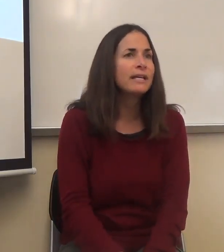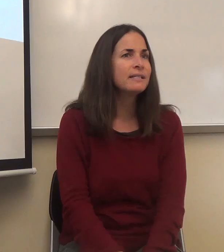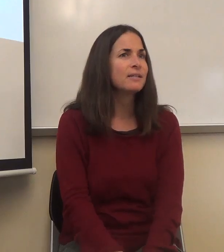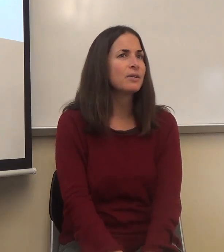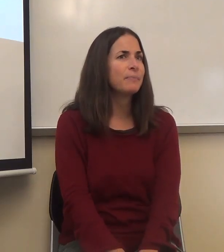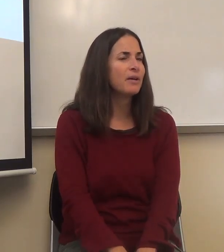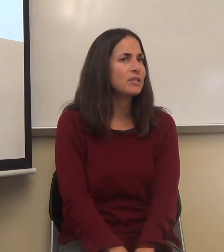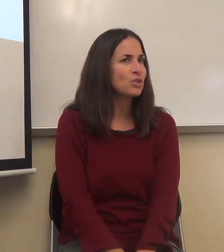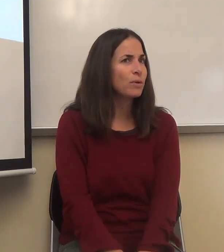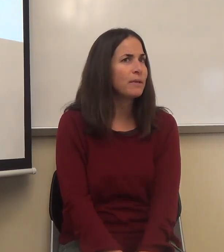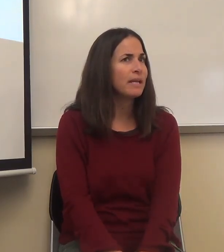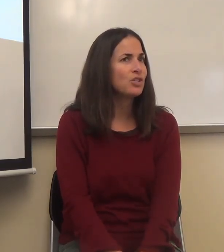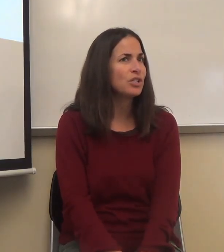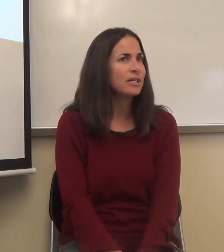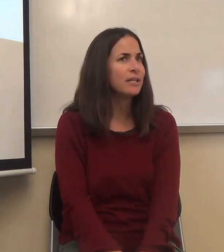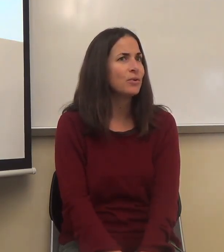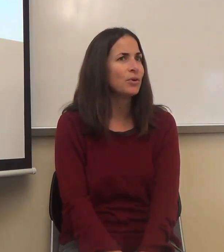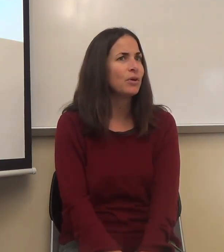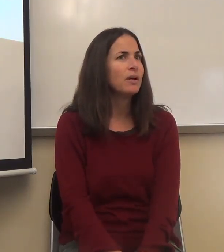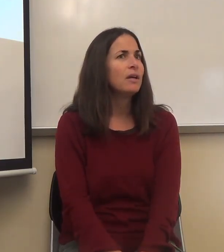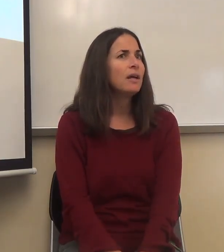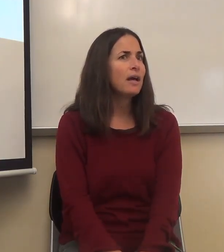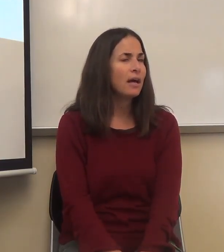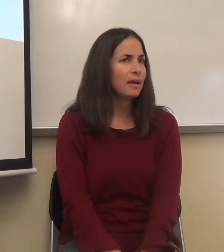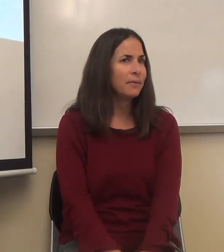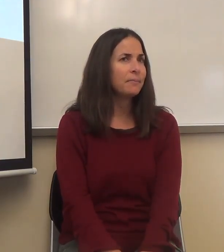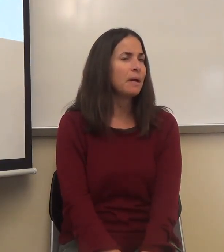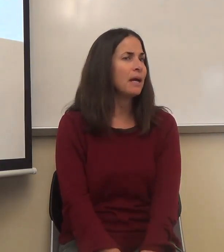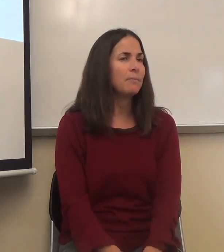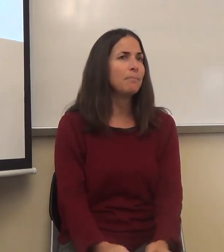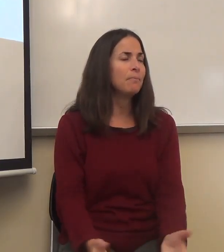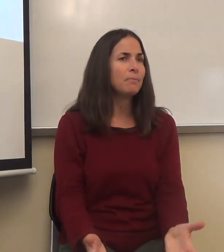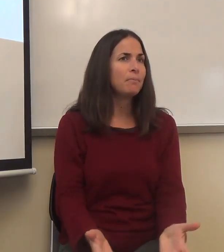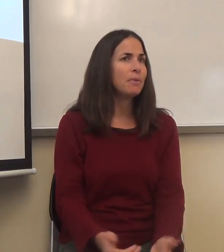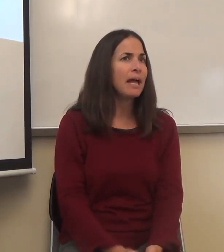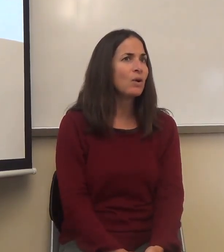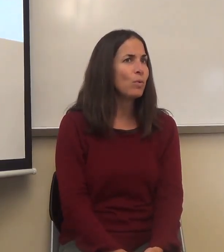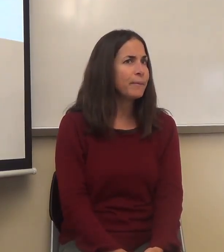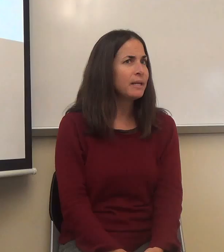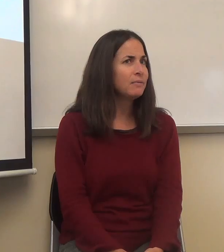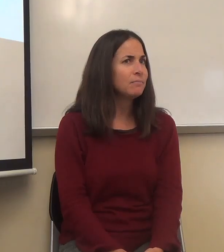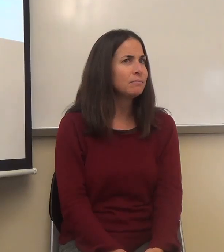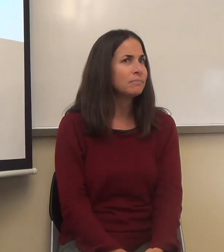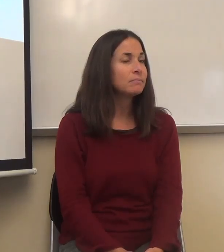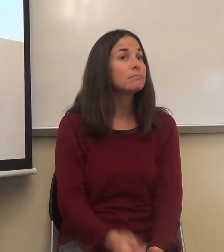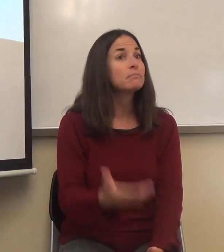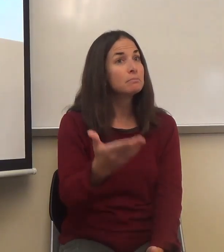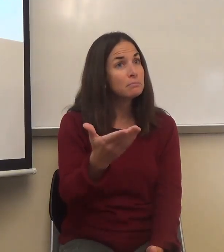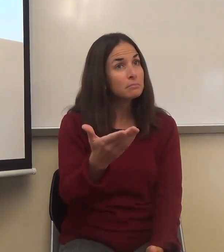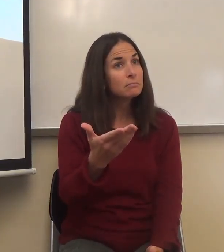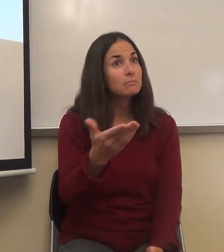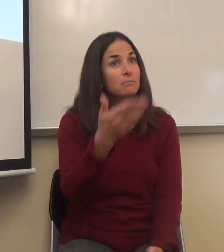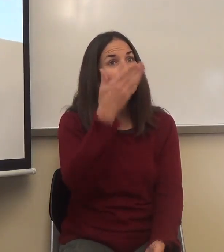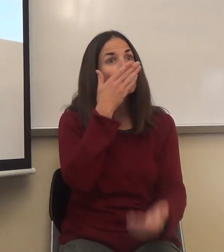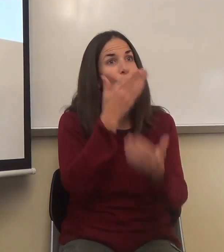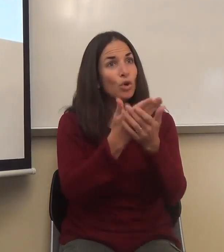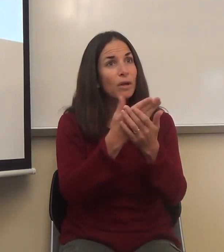Race, about discrimination or Okay, black women? good. They're fighting